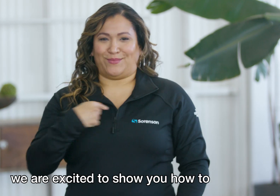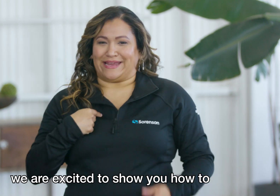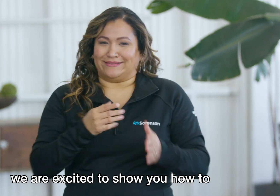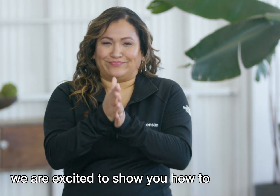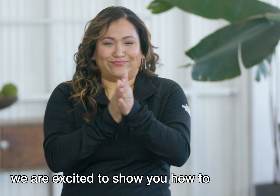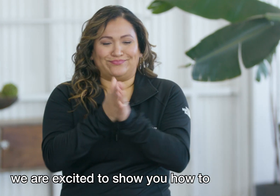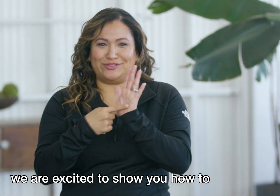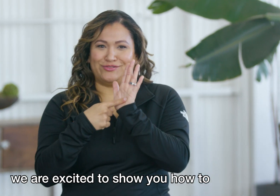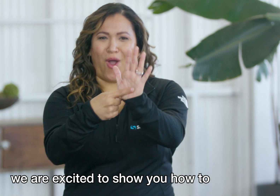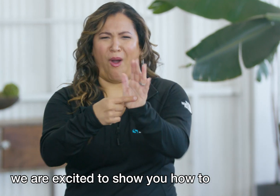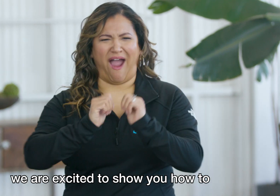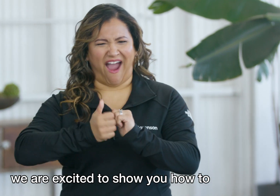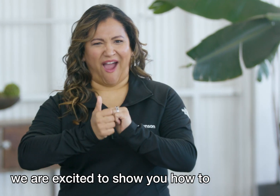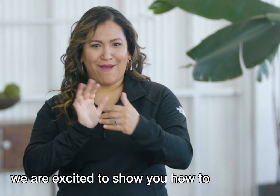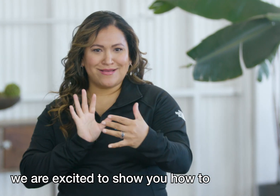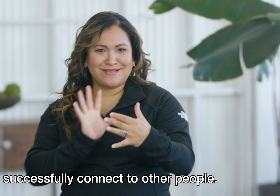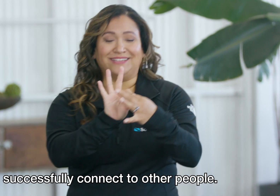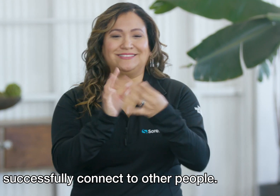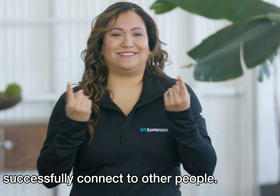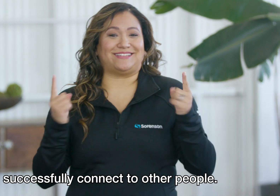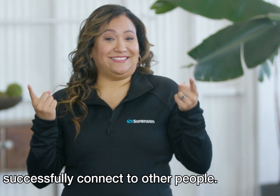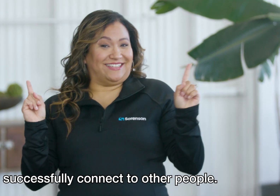We're excited to show you how to successfully connect to other people.